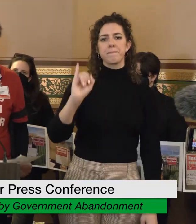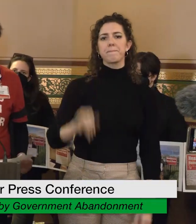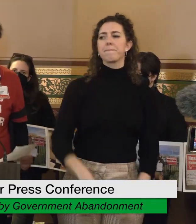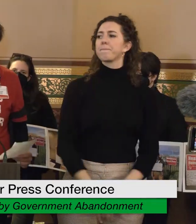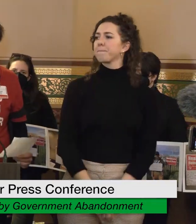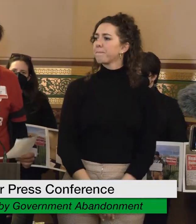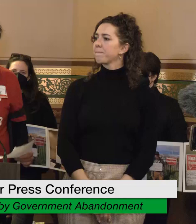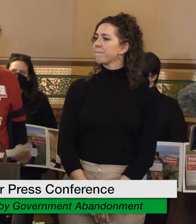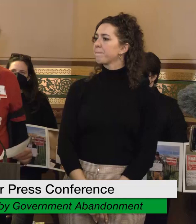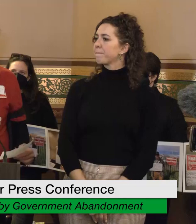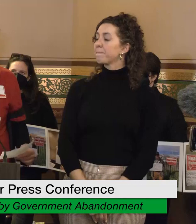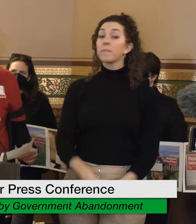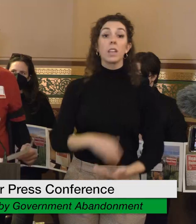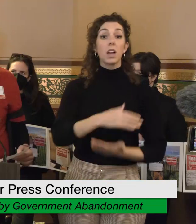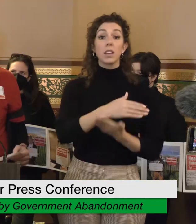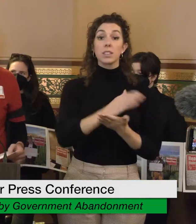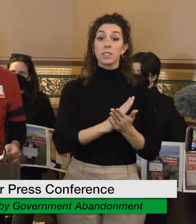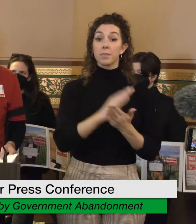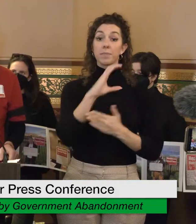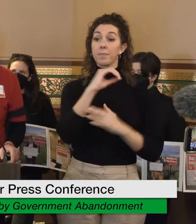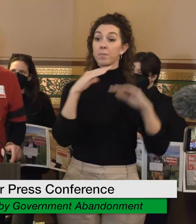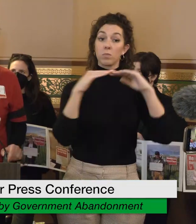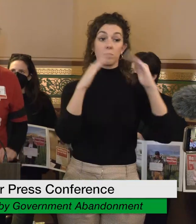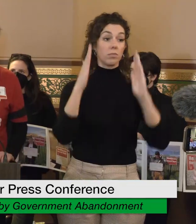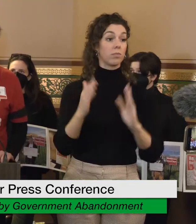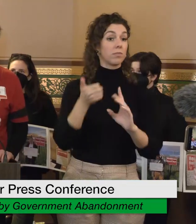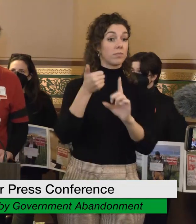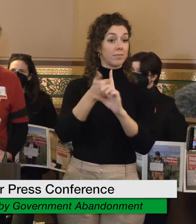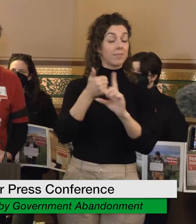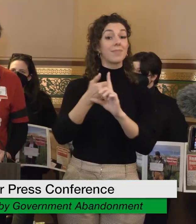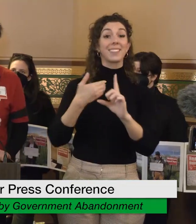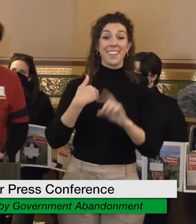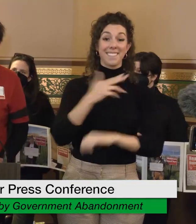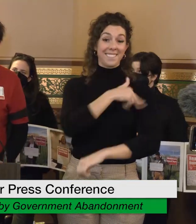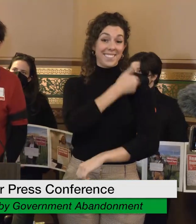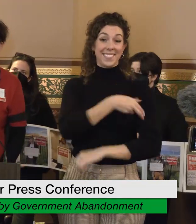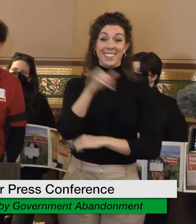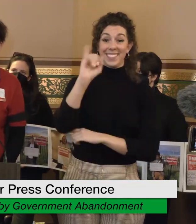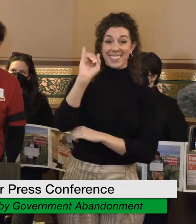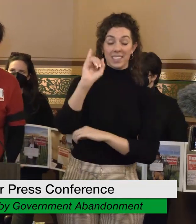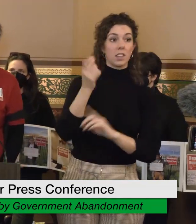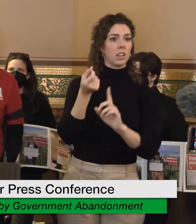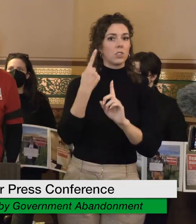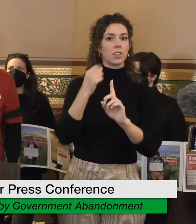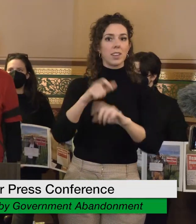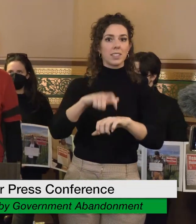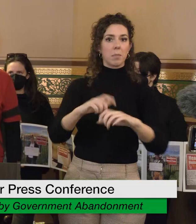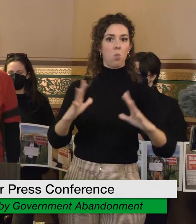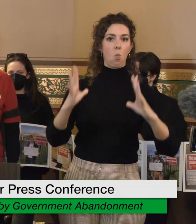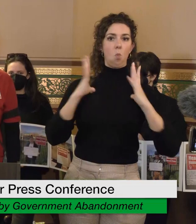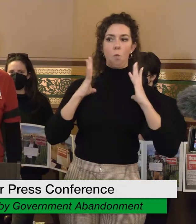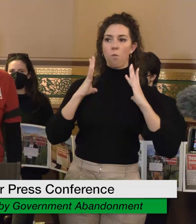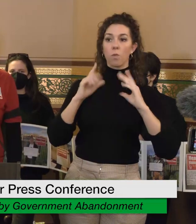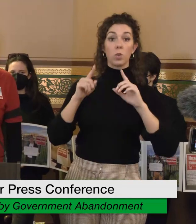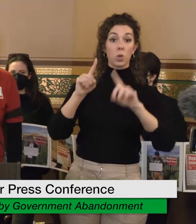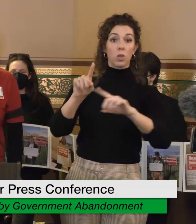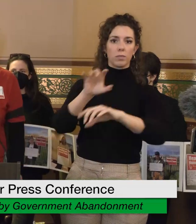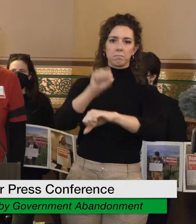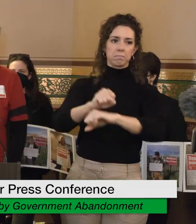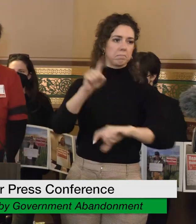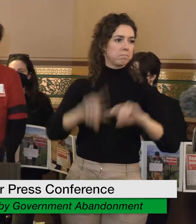from colleagues who have the hospital insurance, but they struggle to afford to take the time off to go to their medical